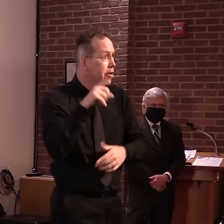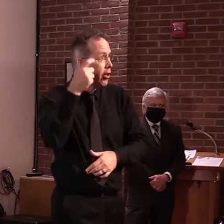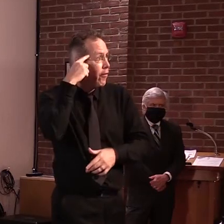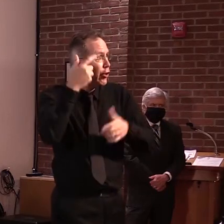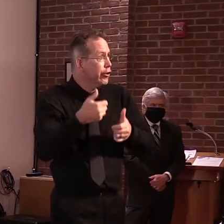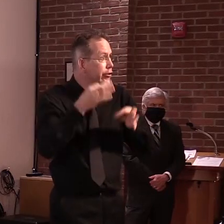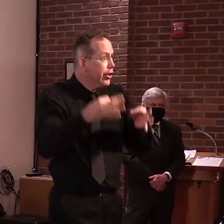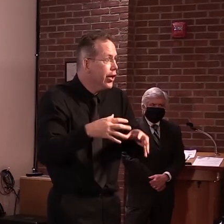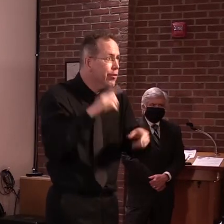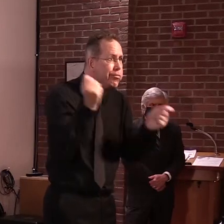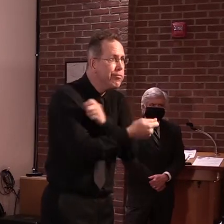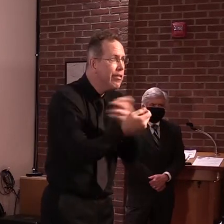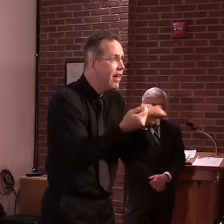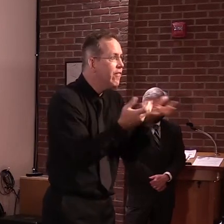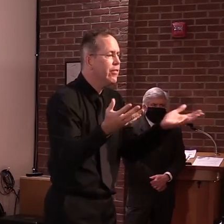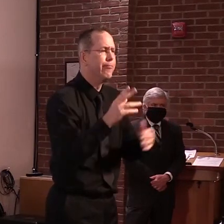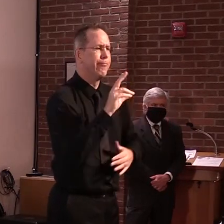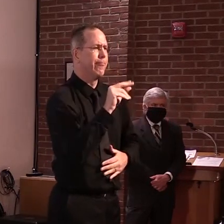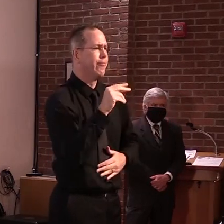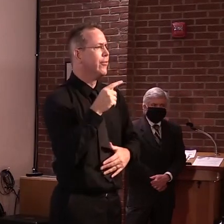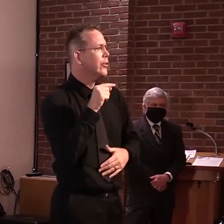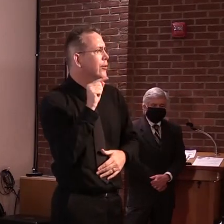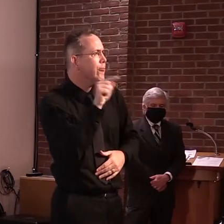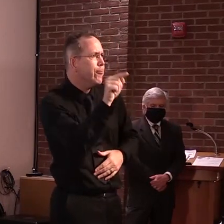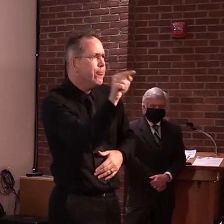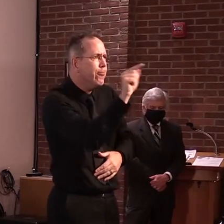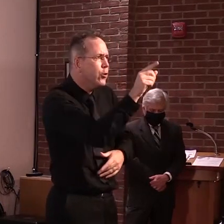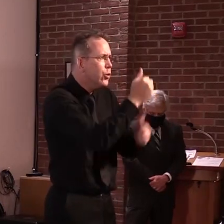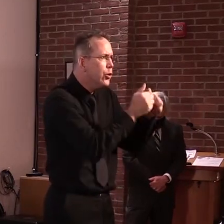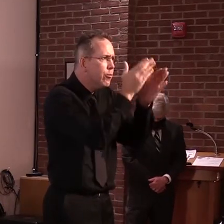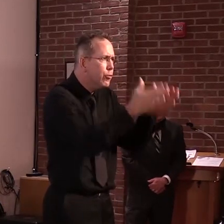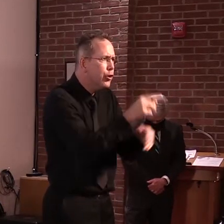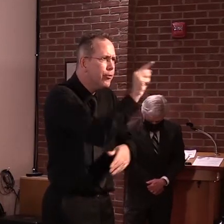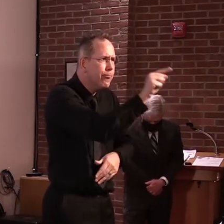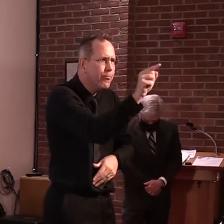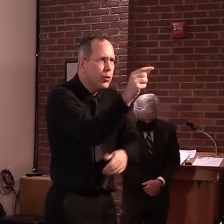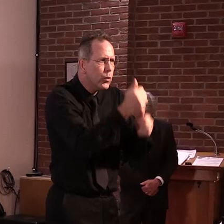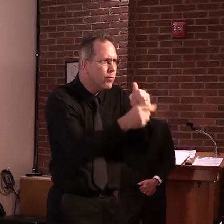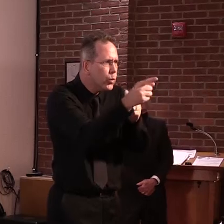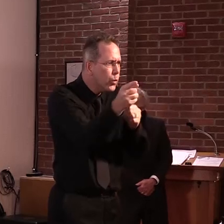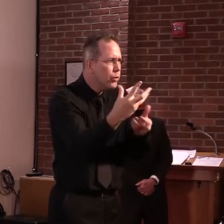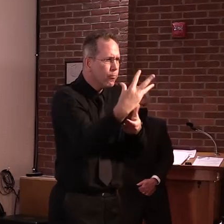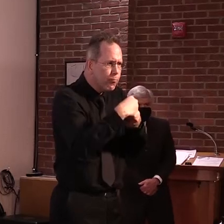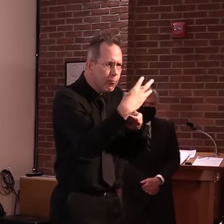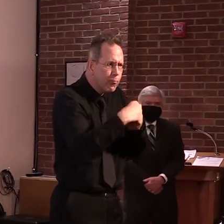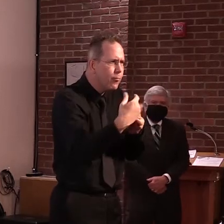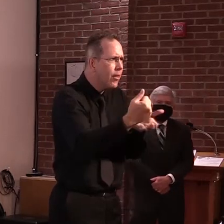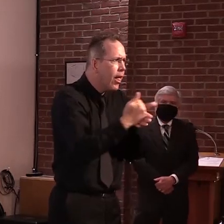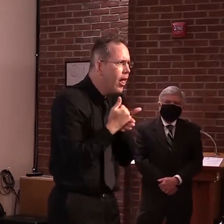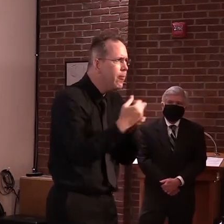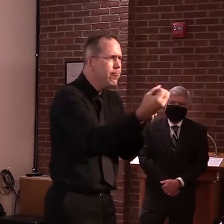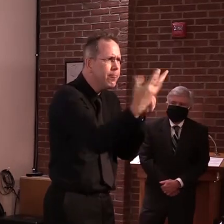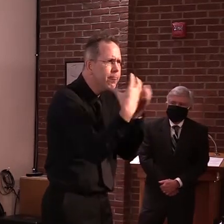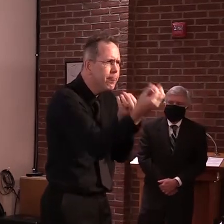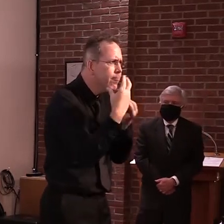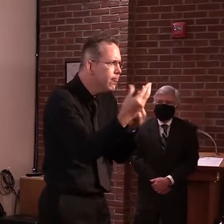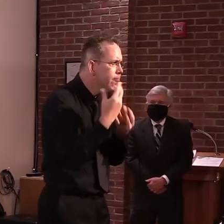individually can end bigotry and hate, increase equity, and improve the lives of all Vermonters.